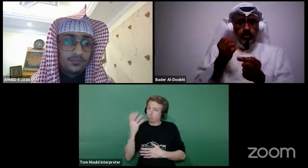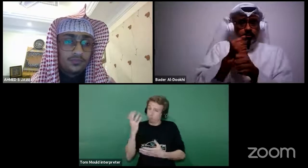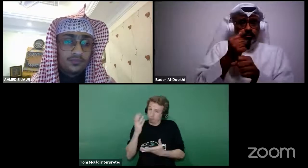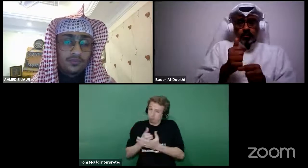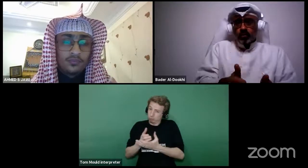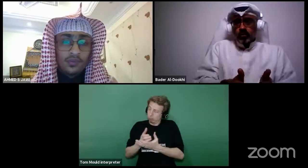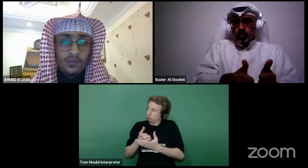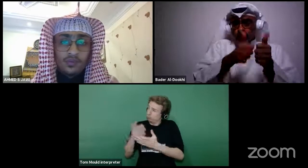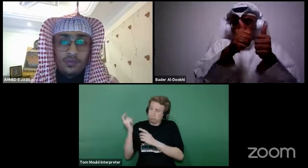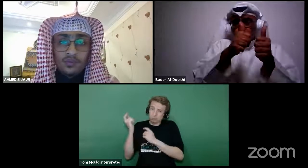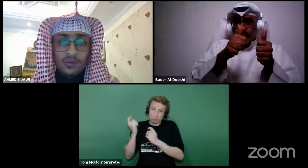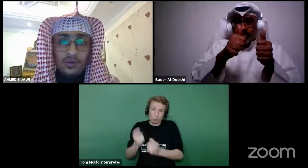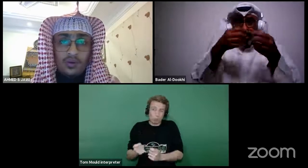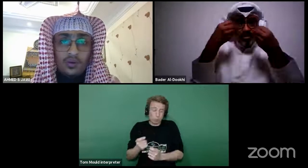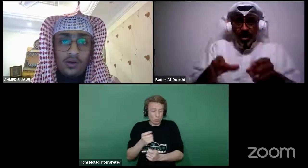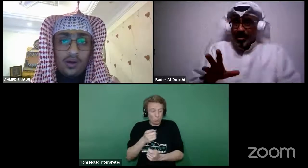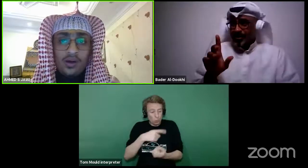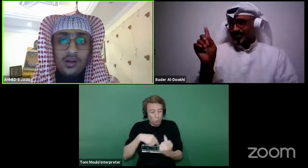lost."